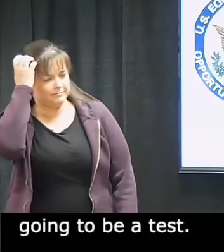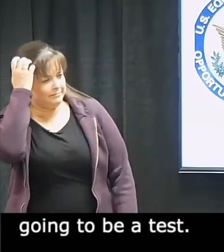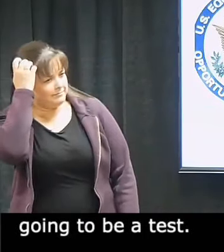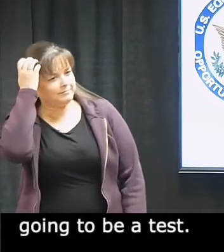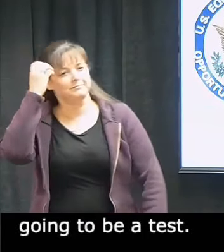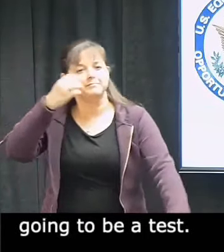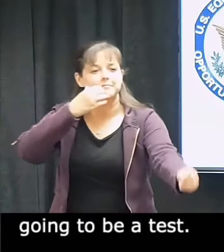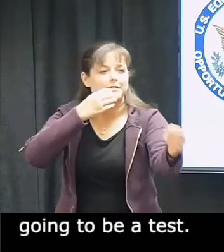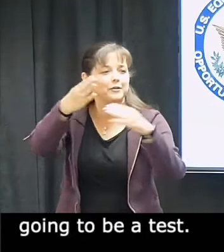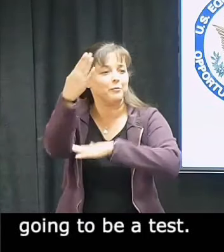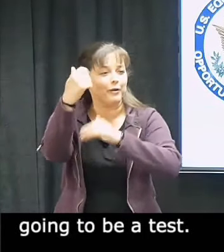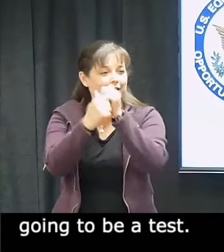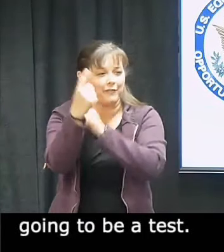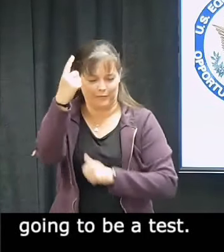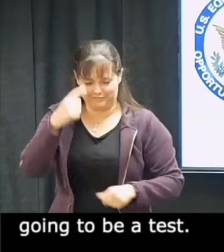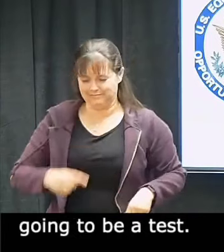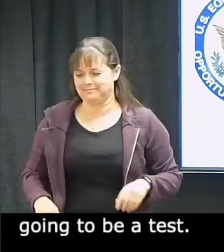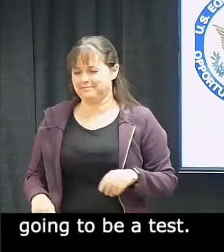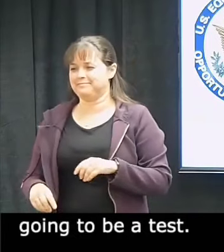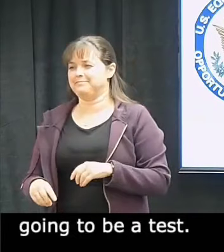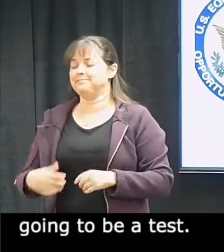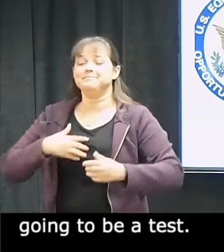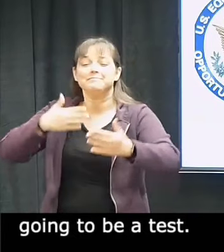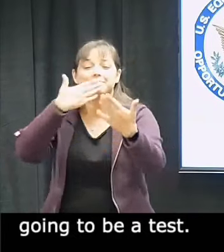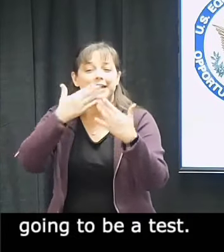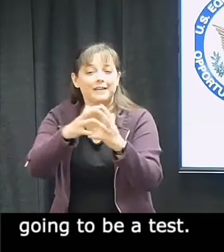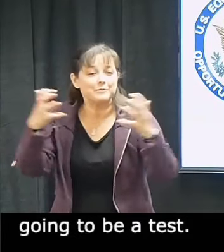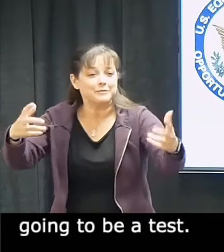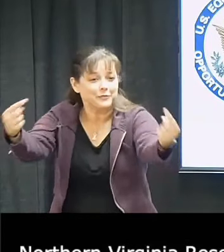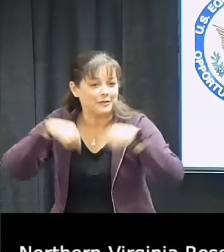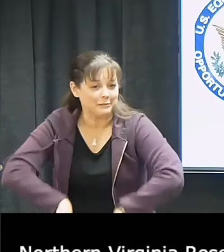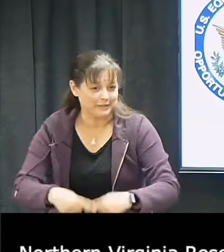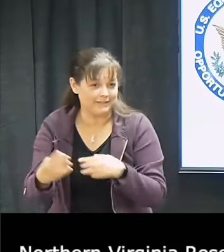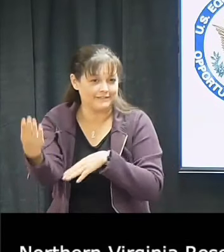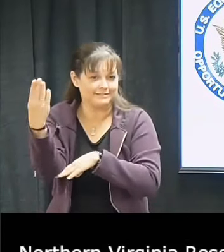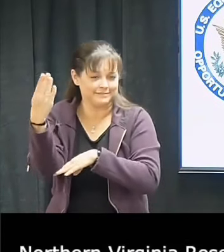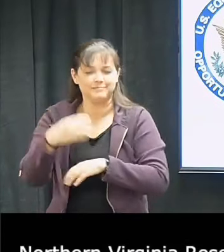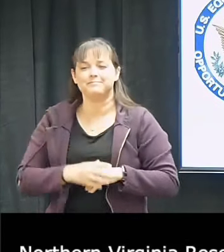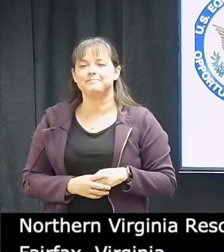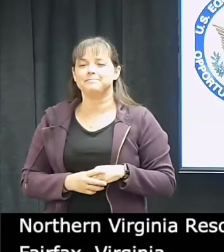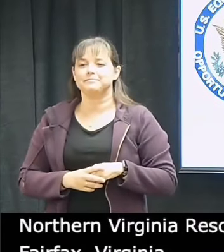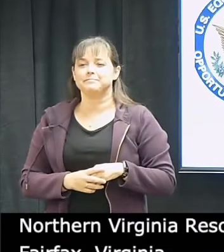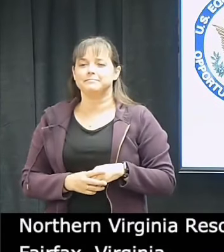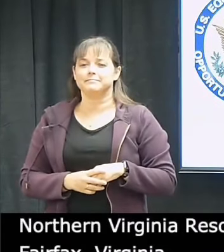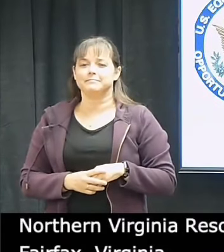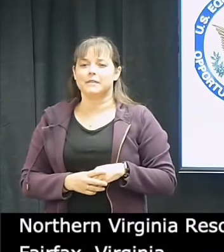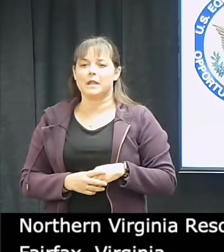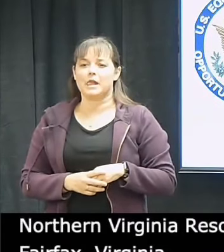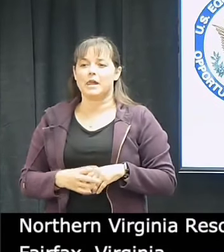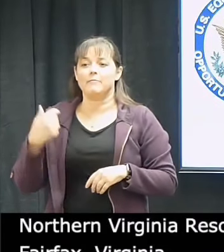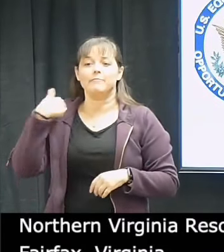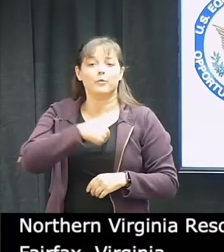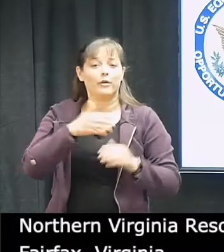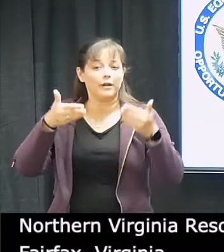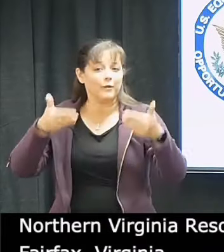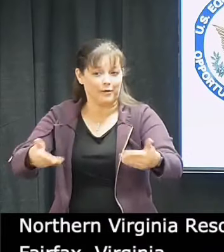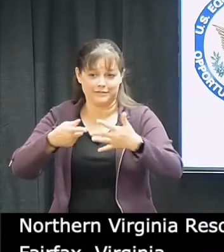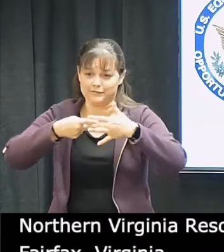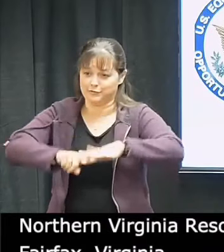Good morning, everybody. Thank you all for coming out this morning. We're going to go ahead and get started. I know a few